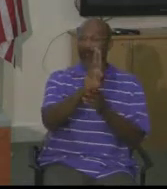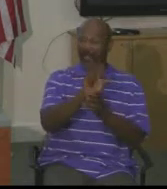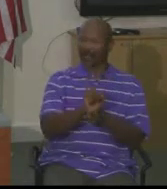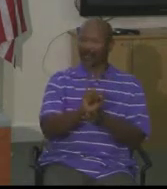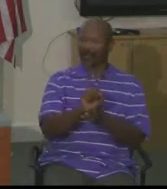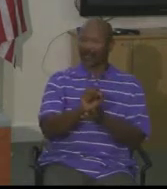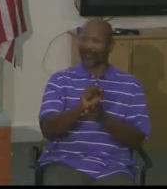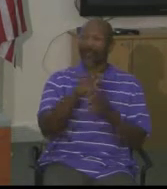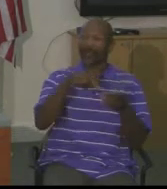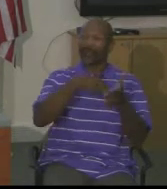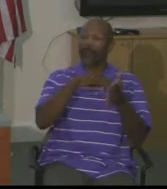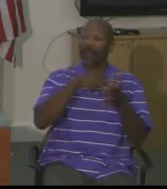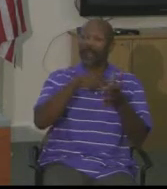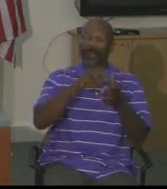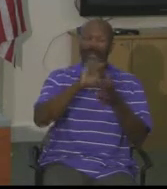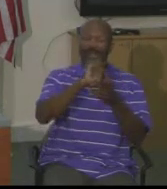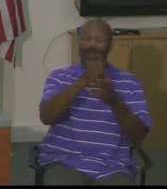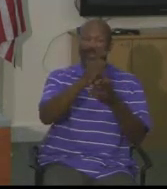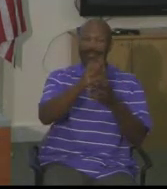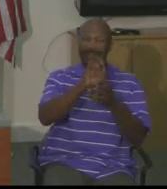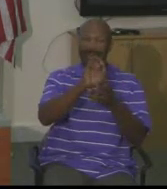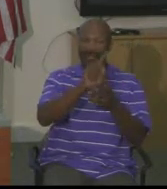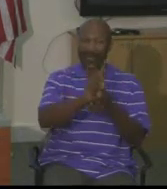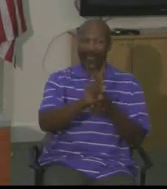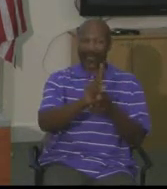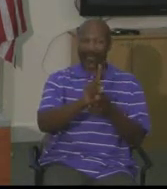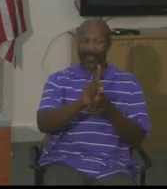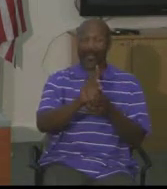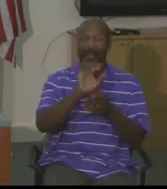for Extended ISA.